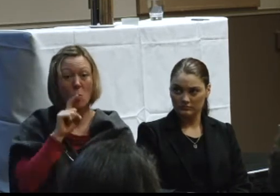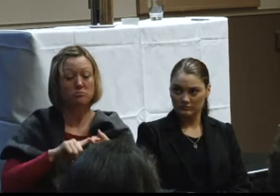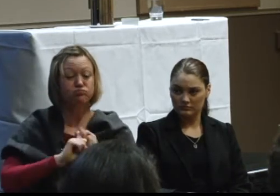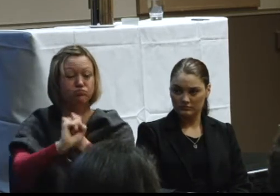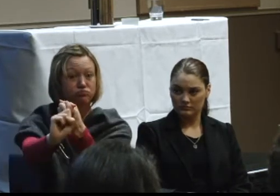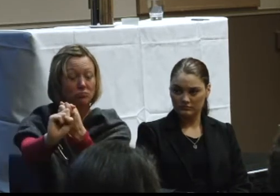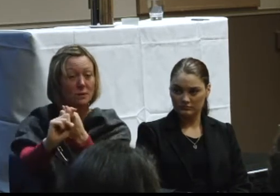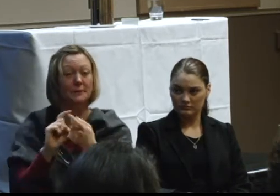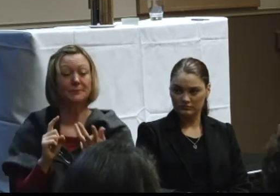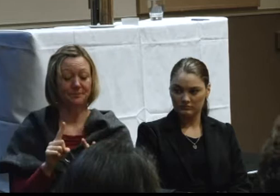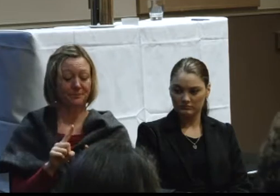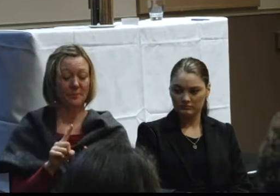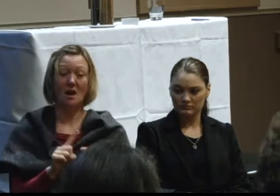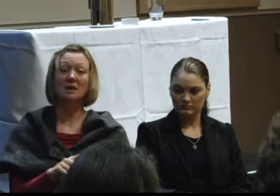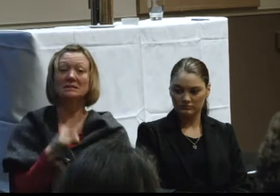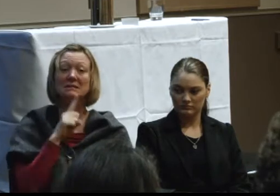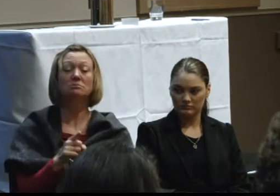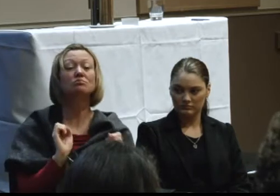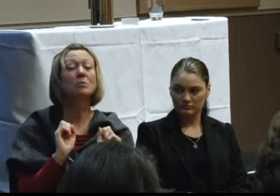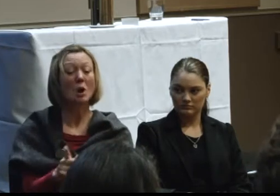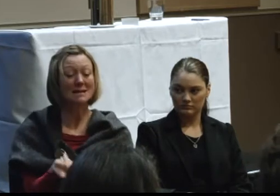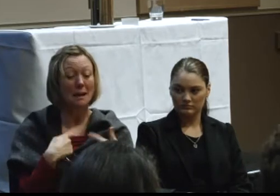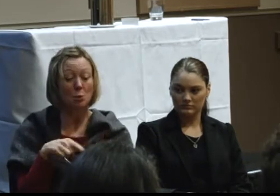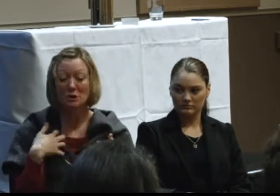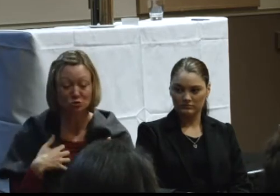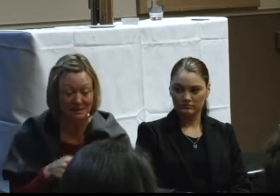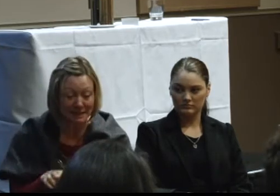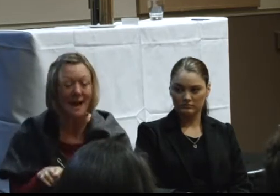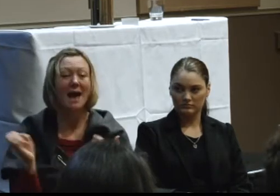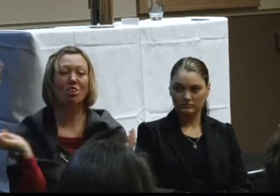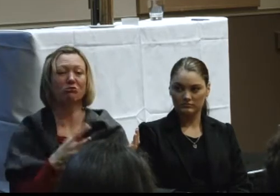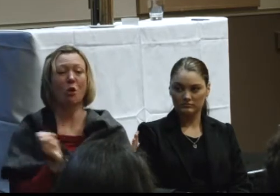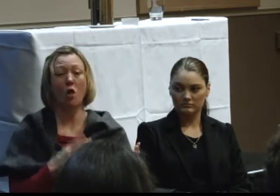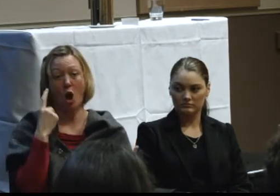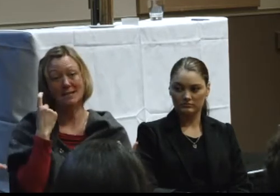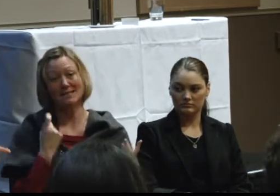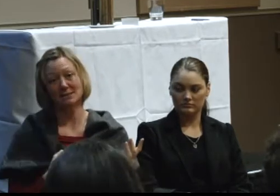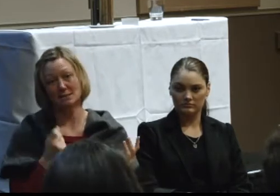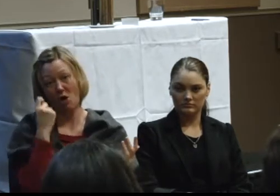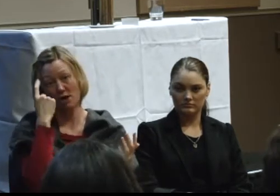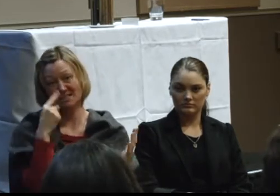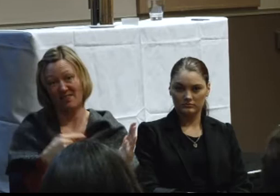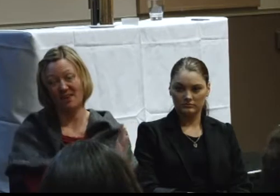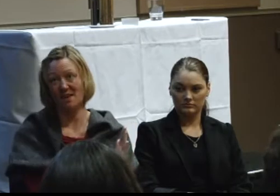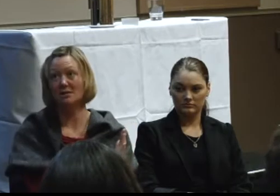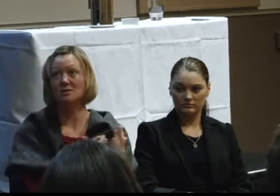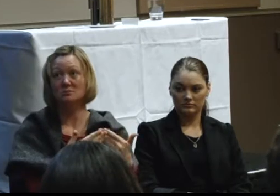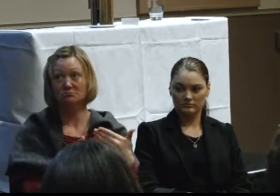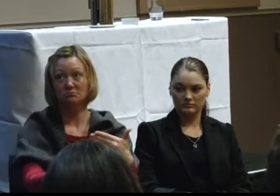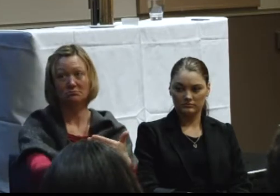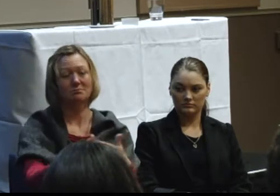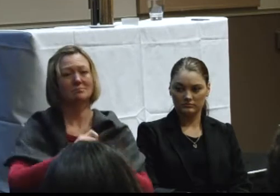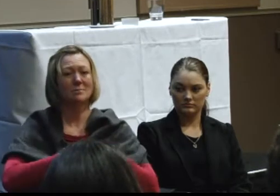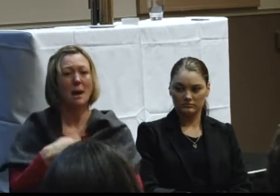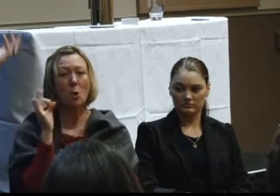so, and basically said, okay, signal your interest and throw some ideas down here. And from there, it has evolved into a